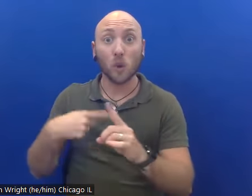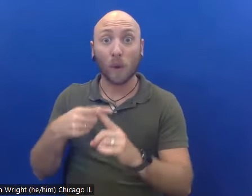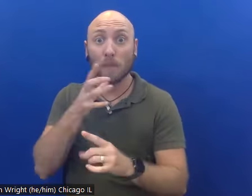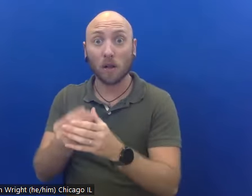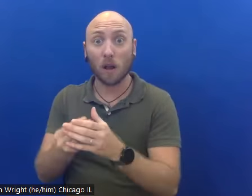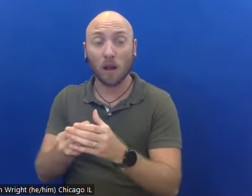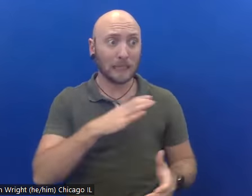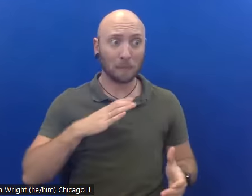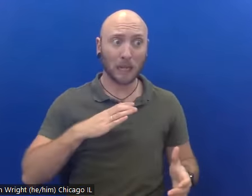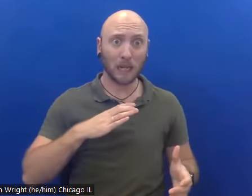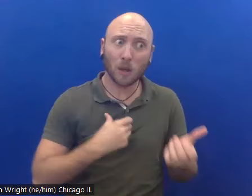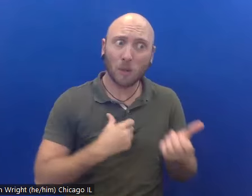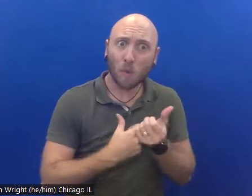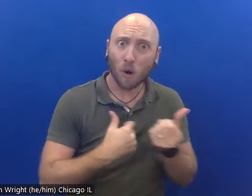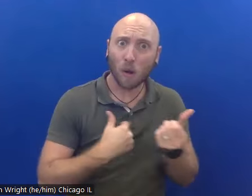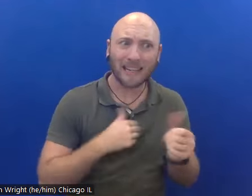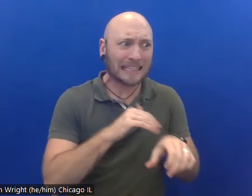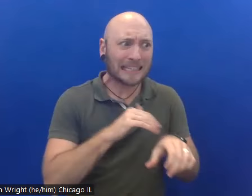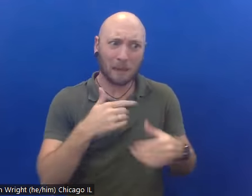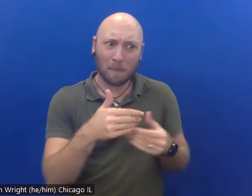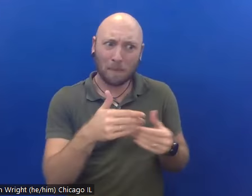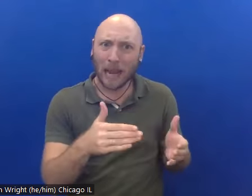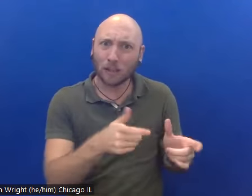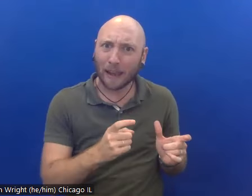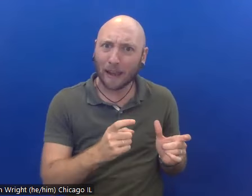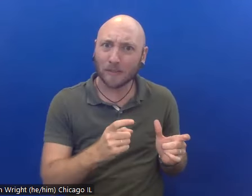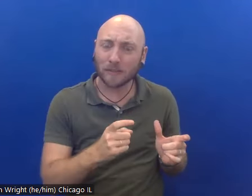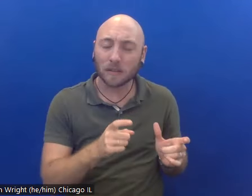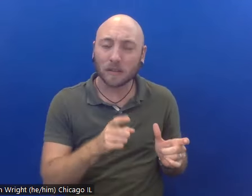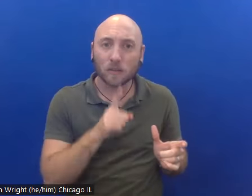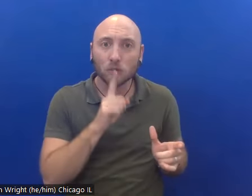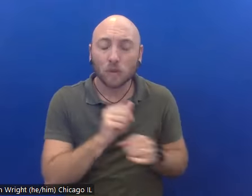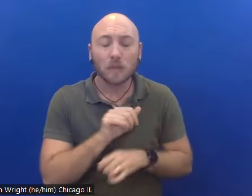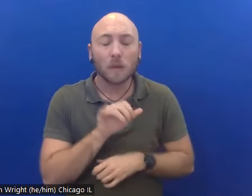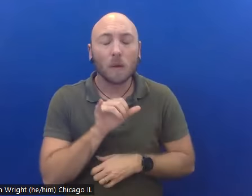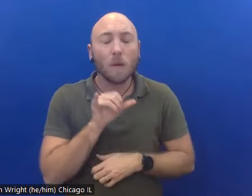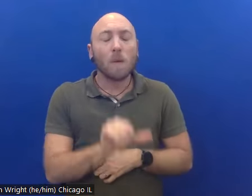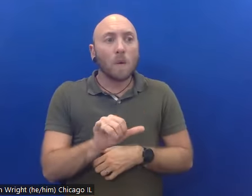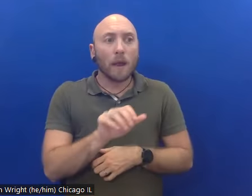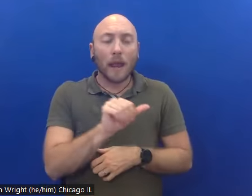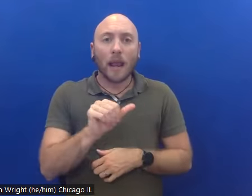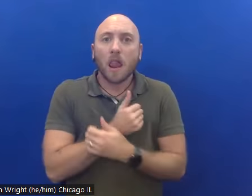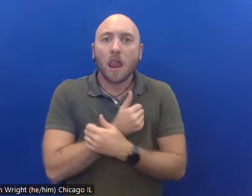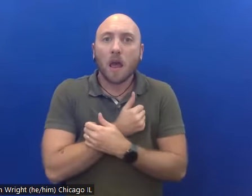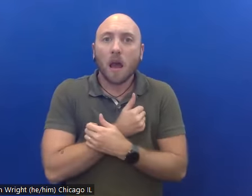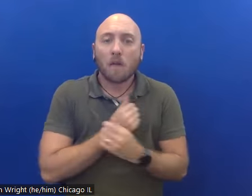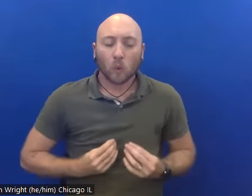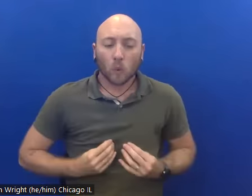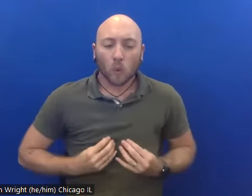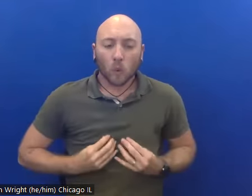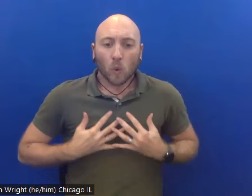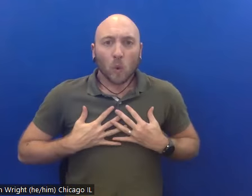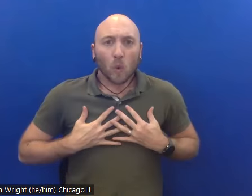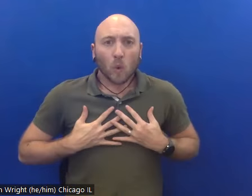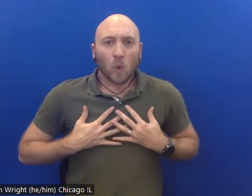up, and I got to see AA in action. I got to see the support and feel the support and feel the love. And that also kind of helps me